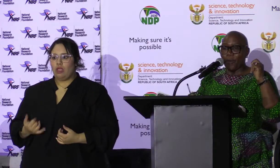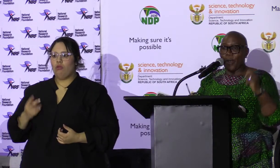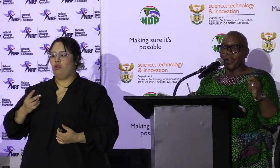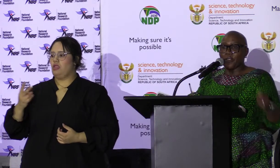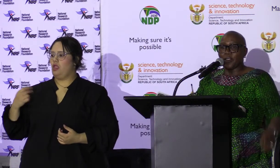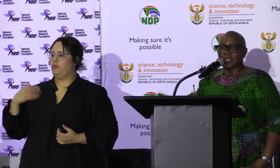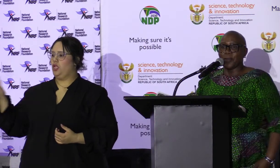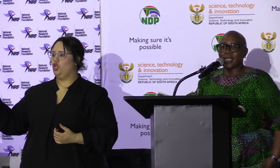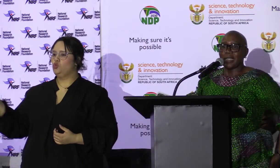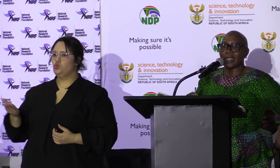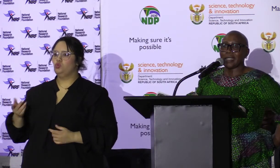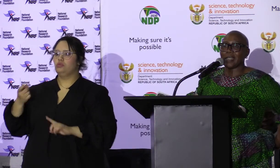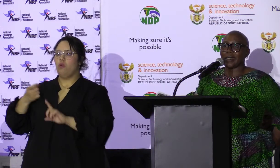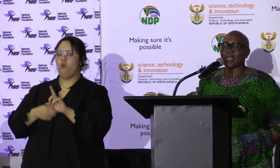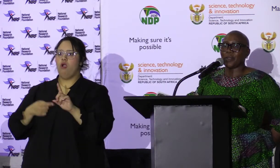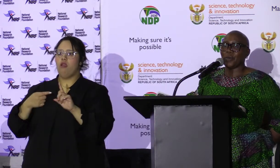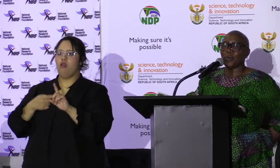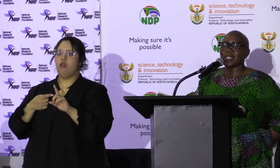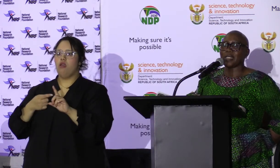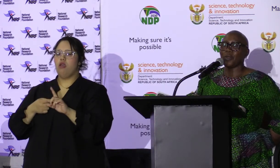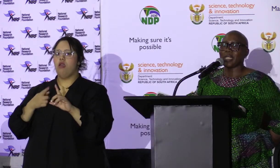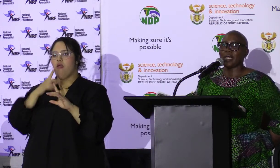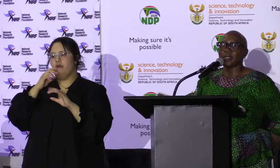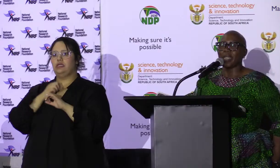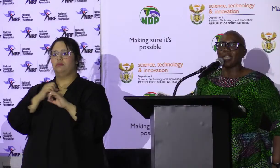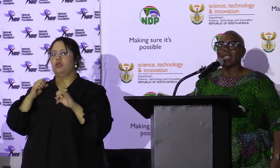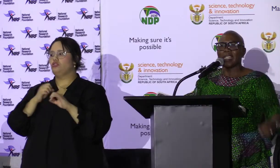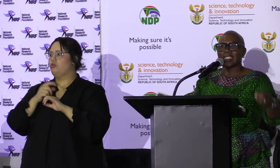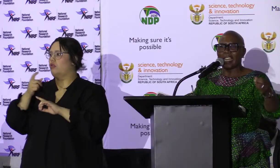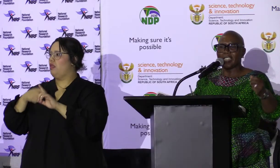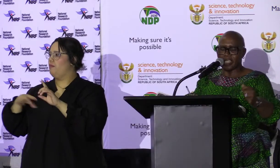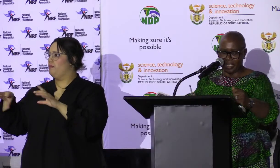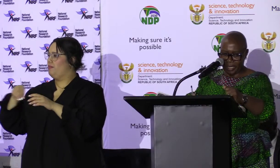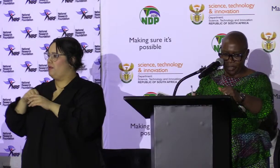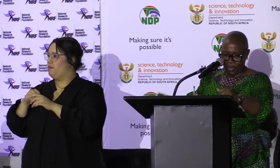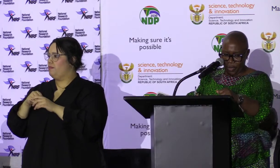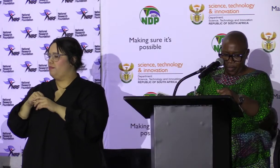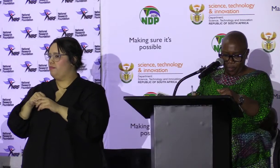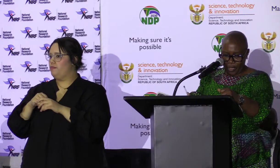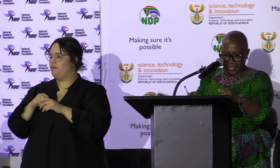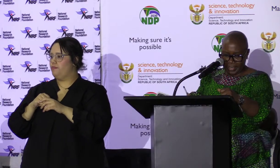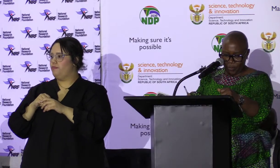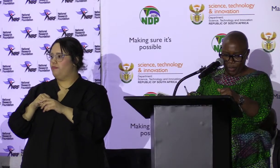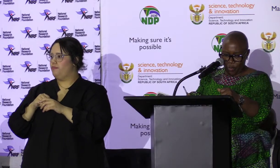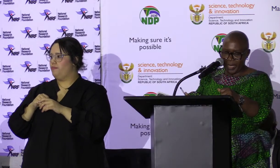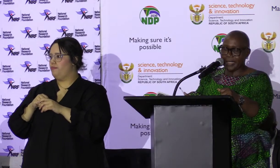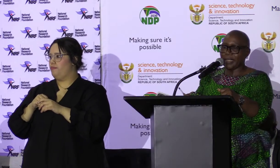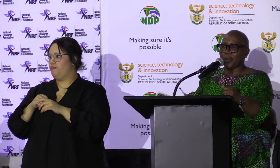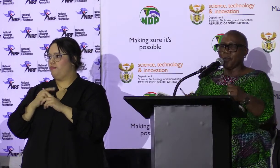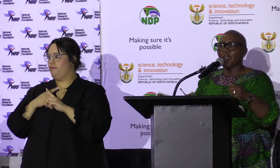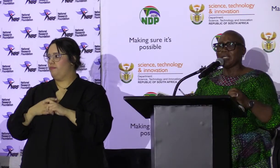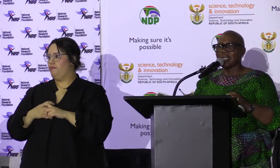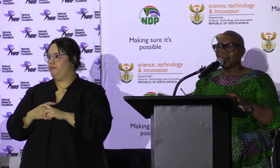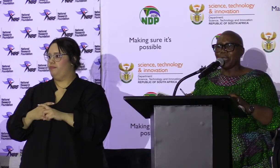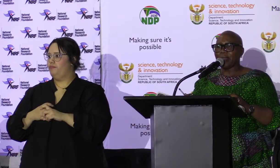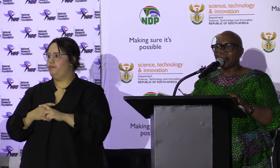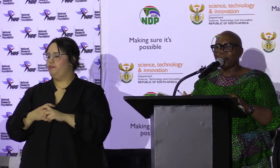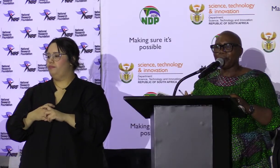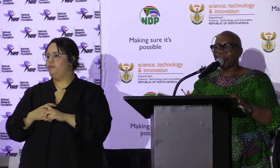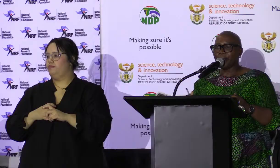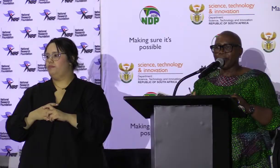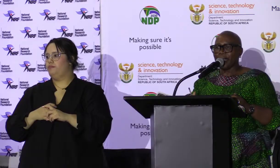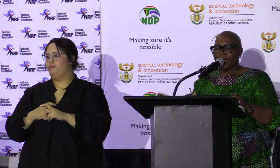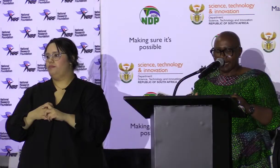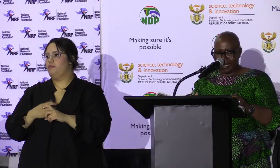again one of our special guests again, udade, ingane encane nje le, uBonisiwe Gumede.